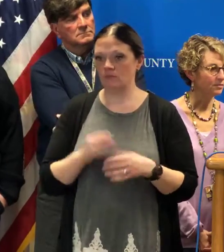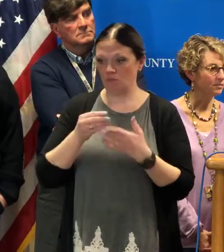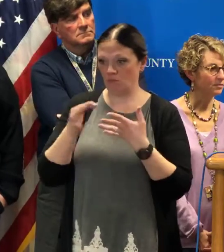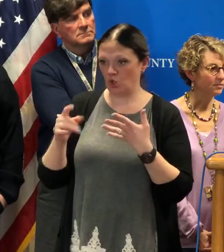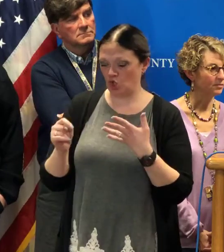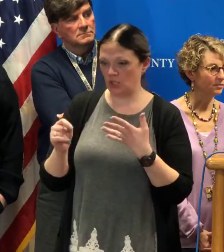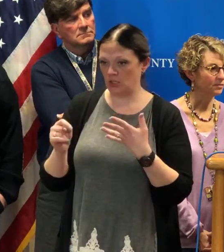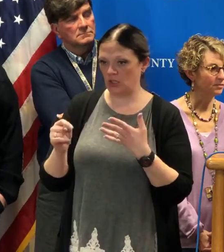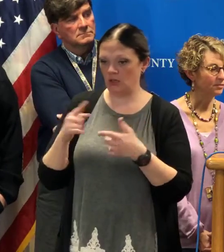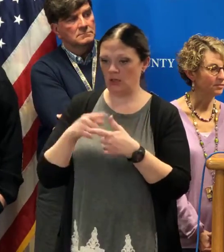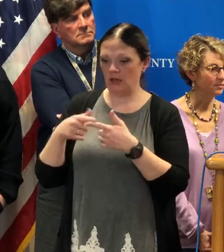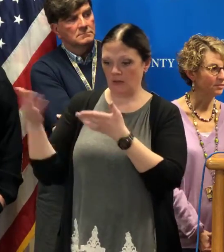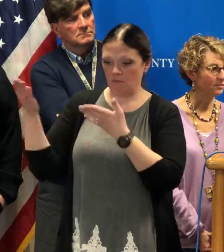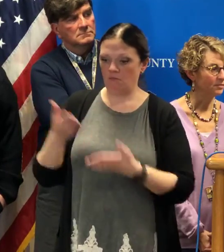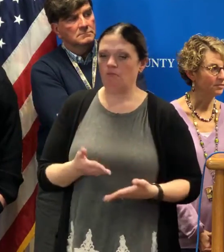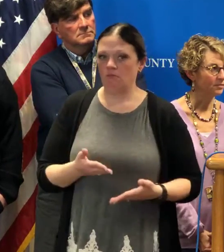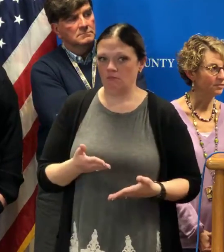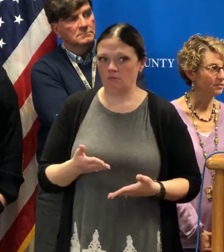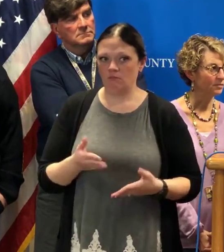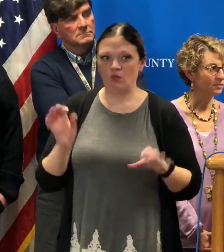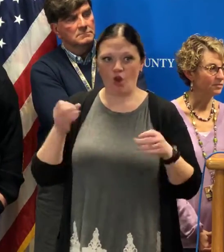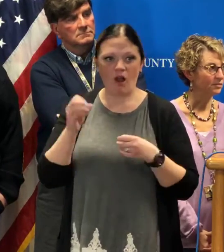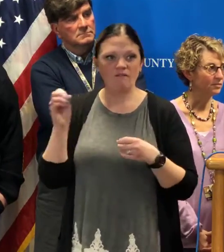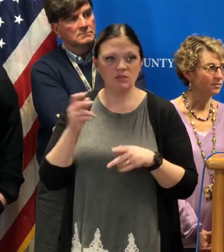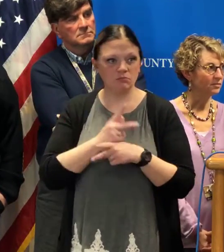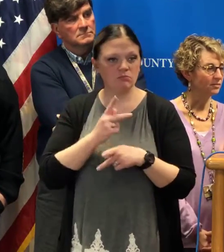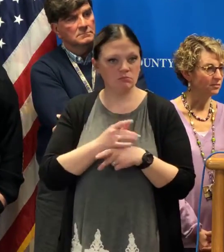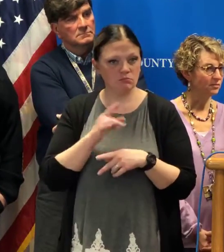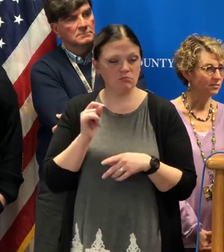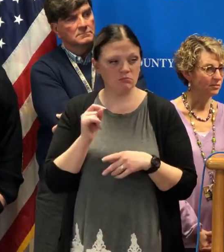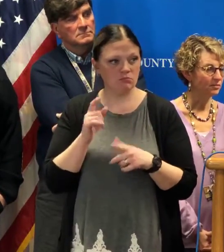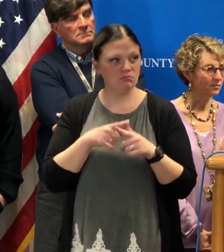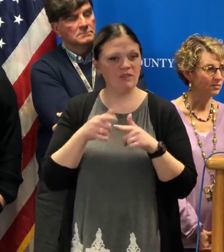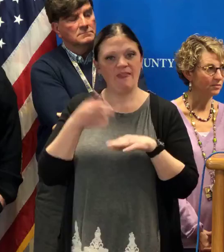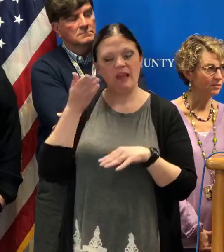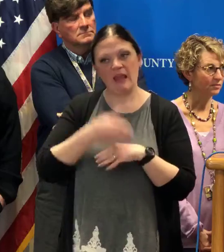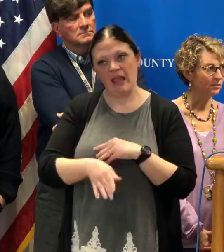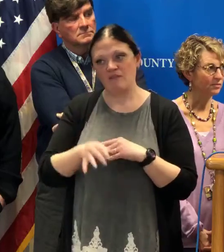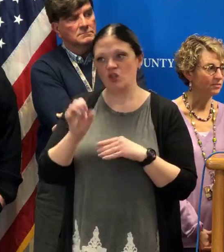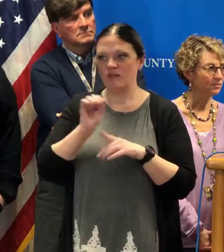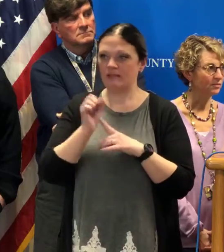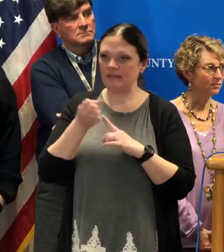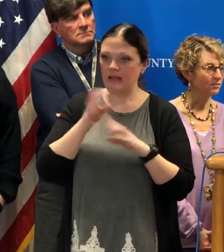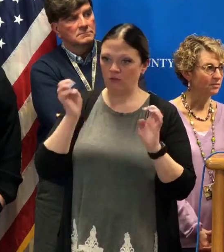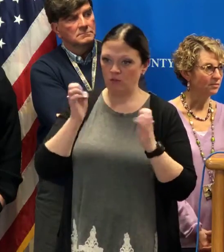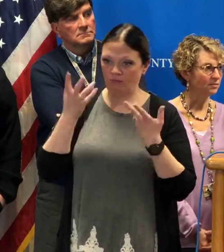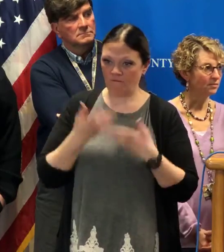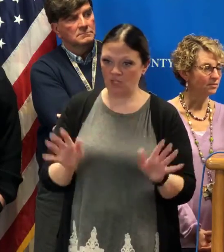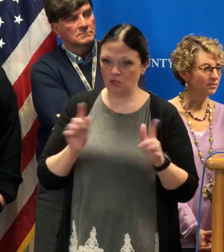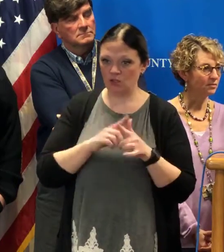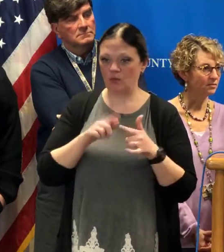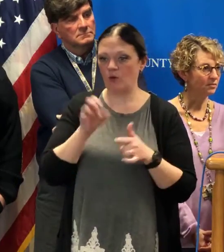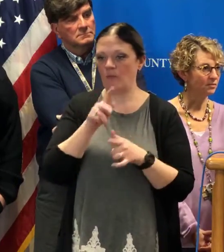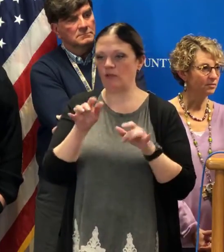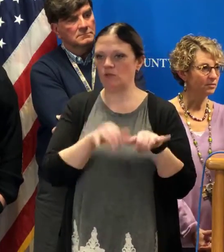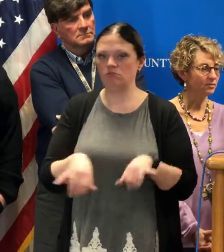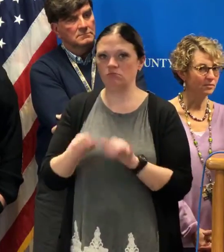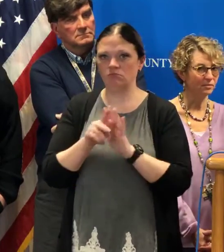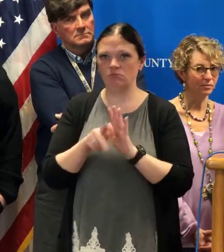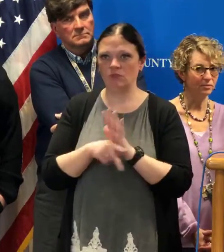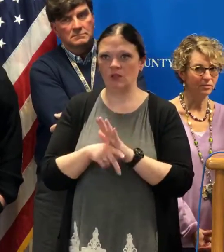it, have our purchasing office do that, and then after the state emergency is over with, we go back to our standard